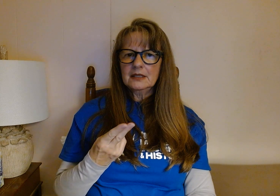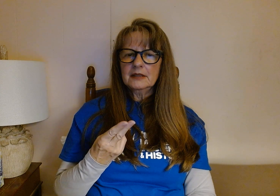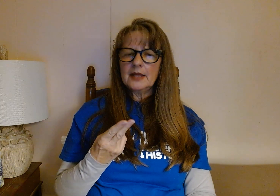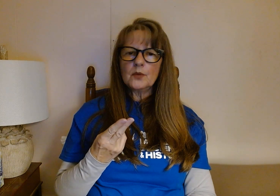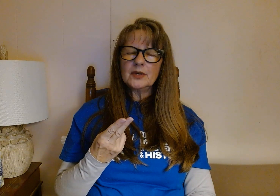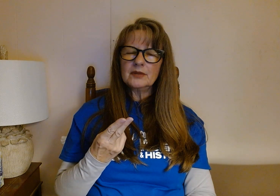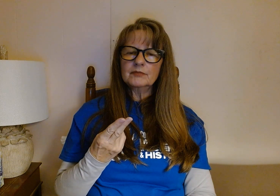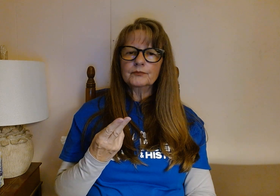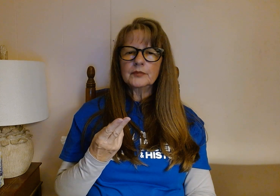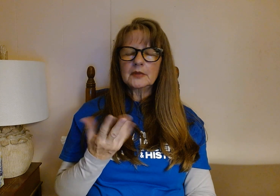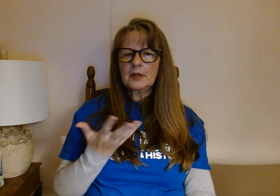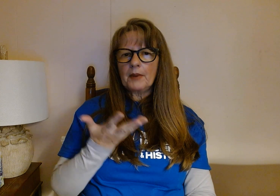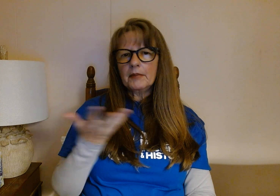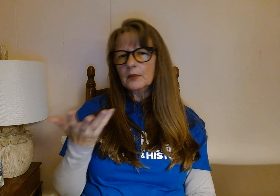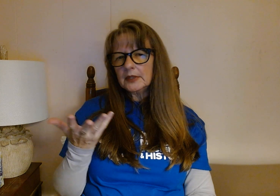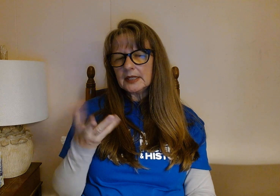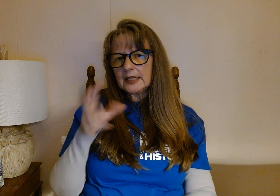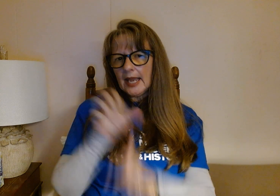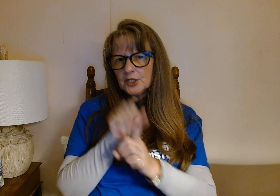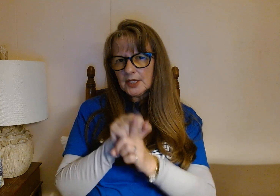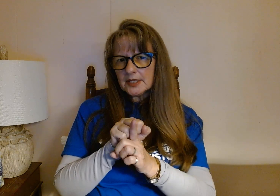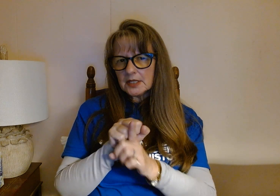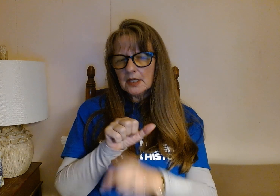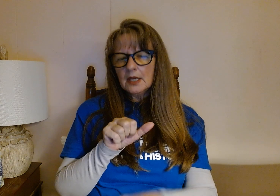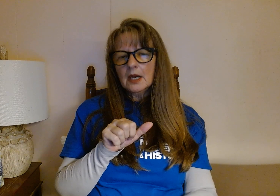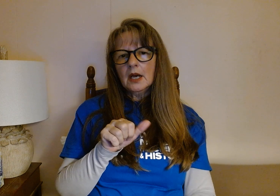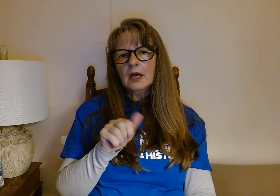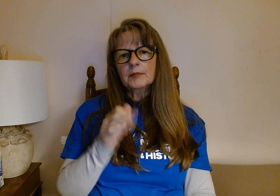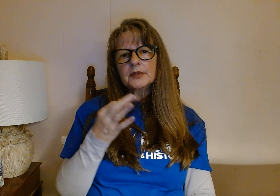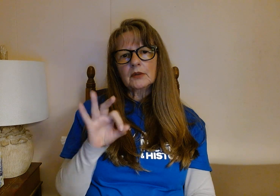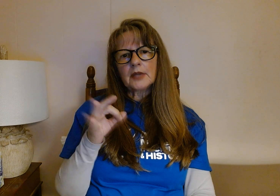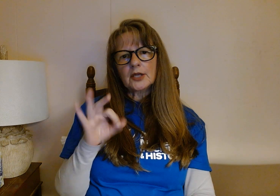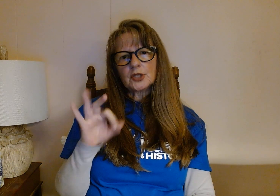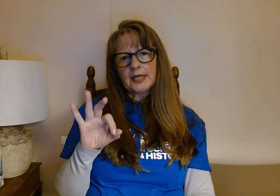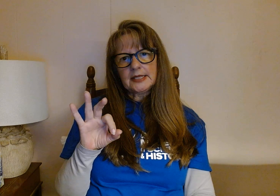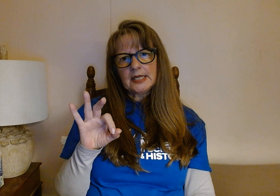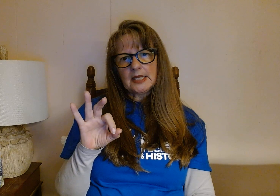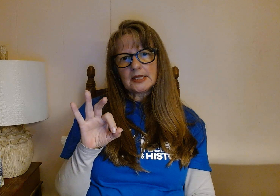they probably wouldn't catch it, but they'll catch 19th.